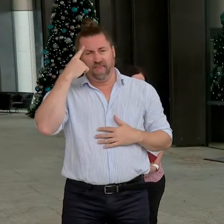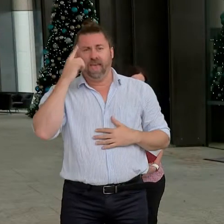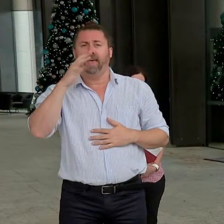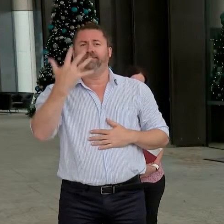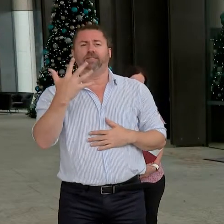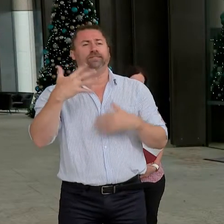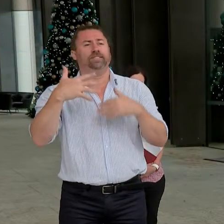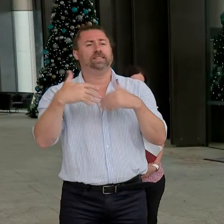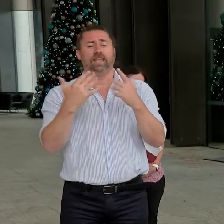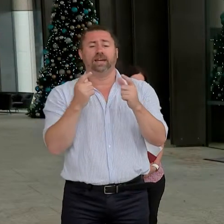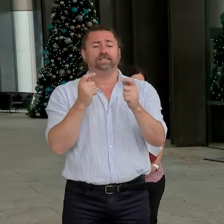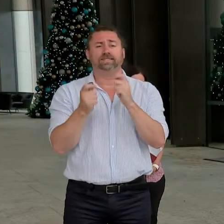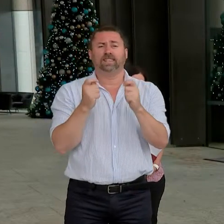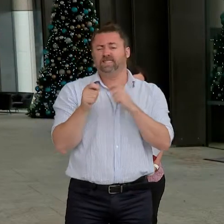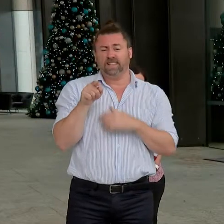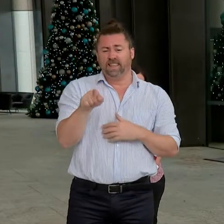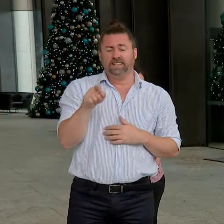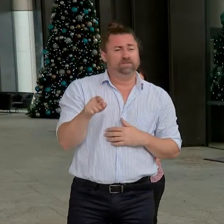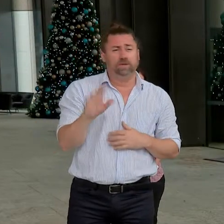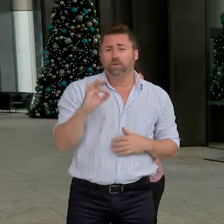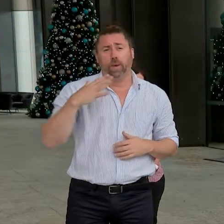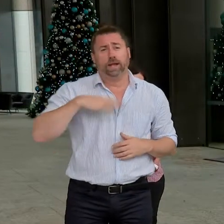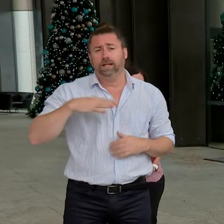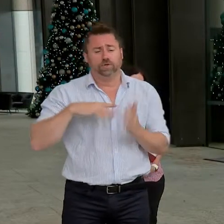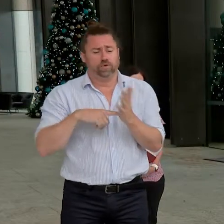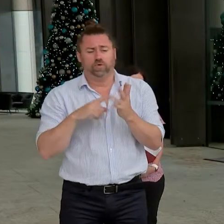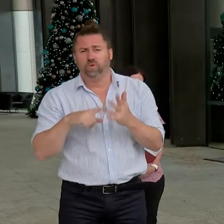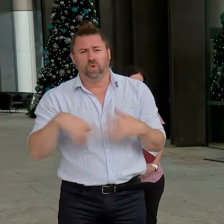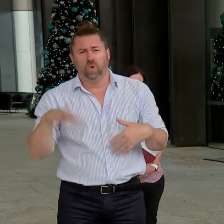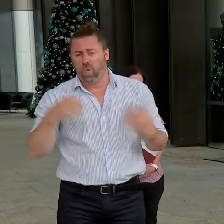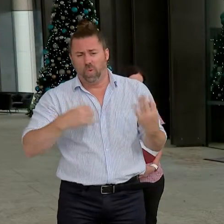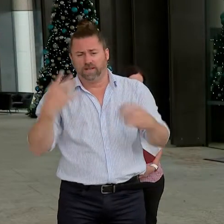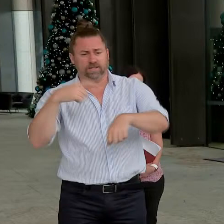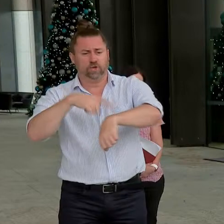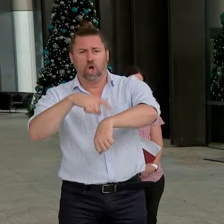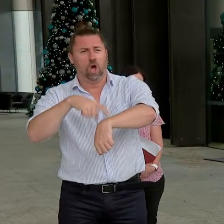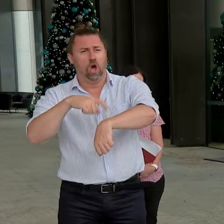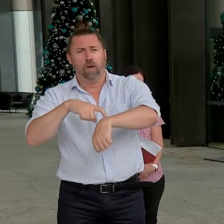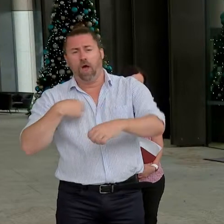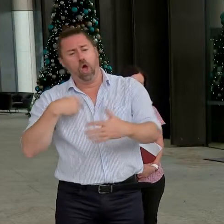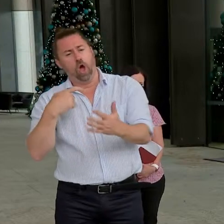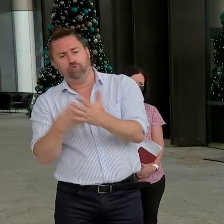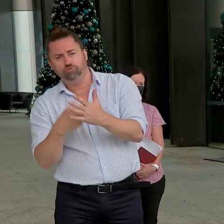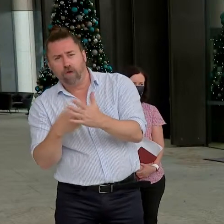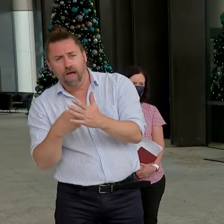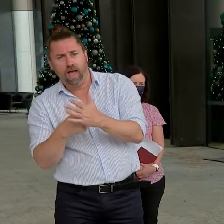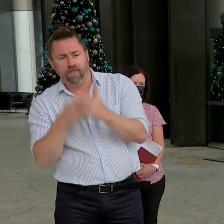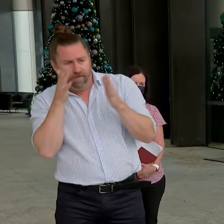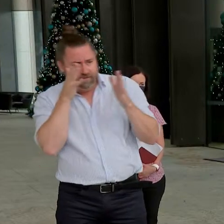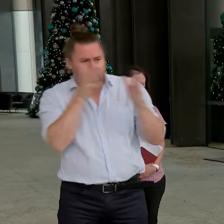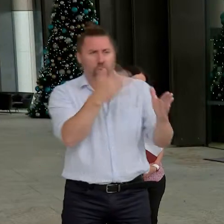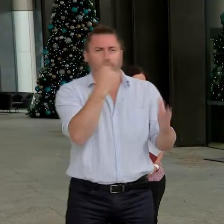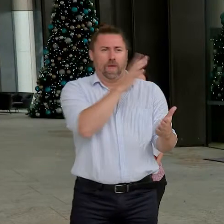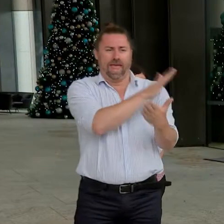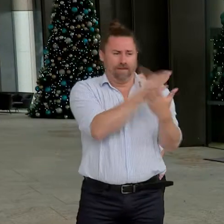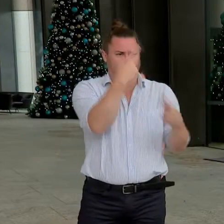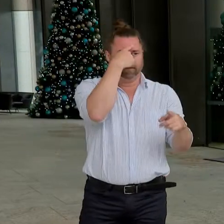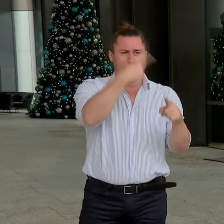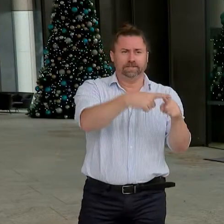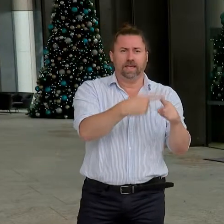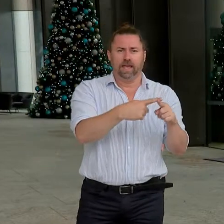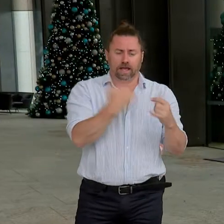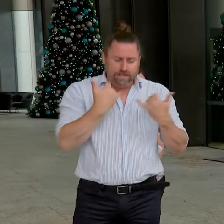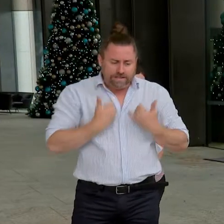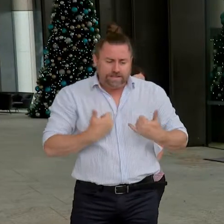test is unnecessary, and that these resources are better used elsewhere to test people with symptoms